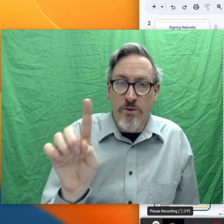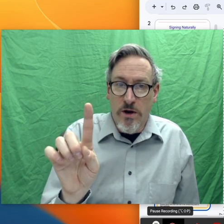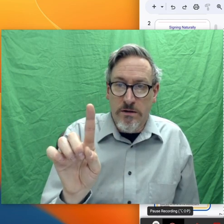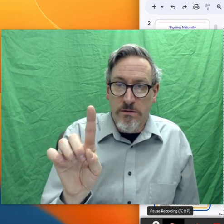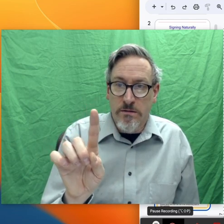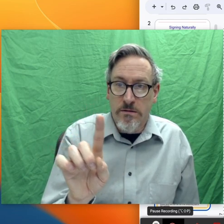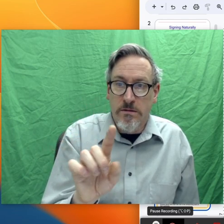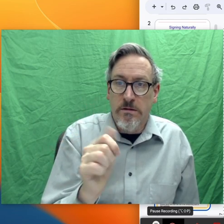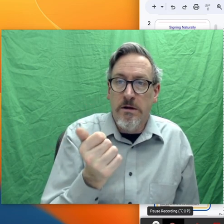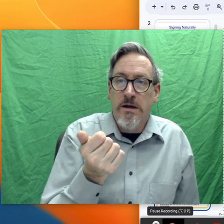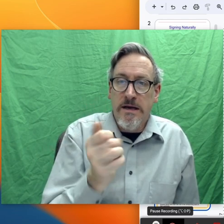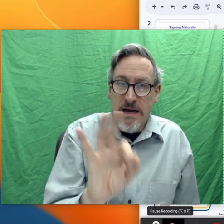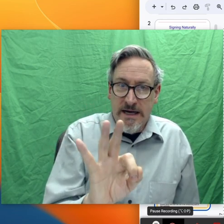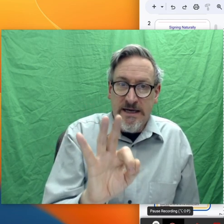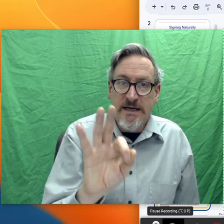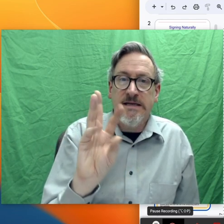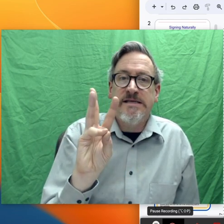1941,